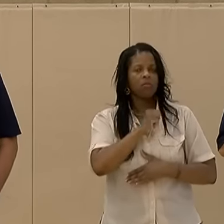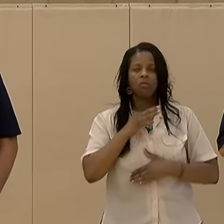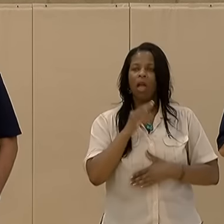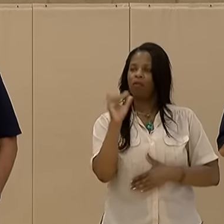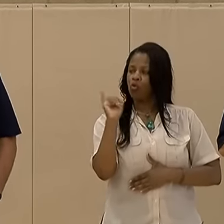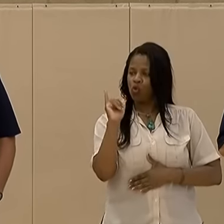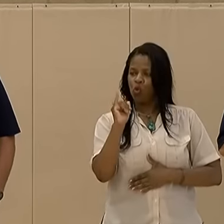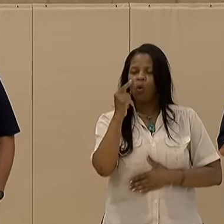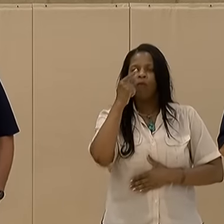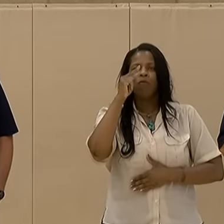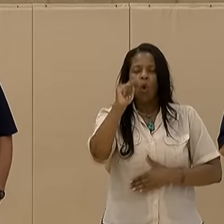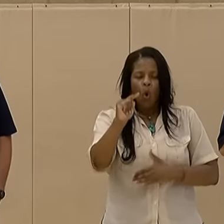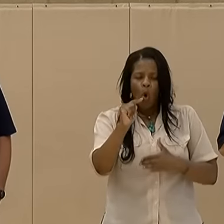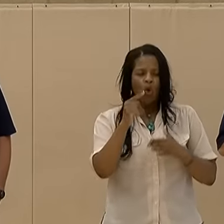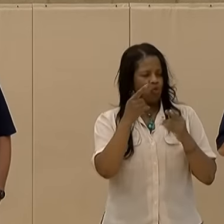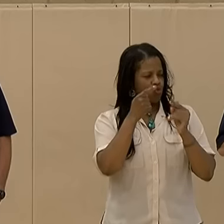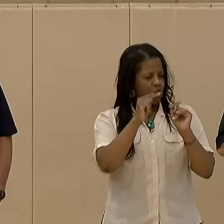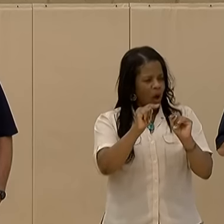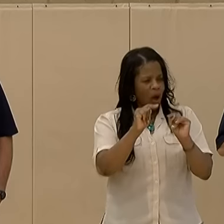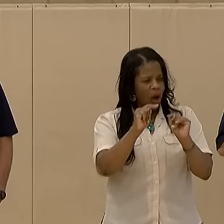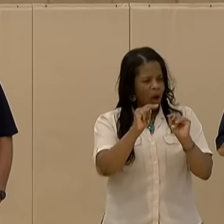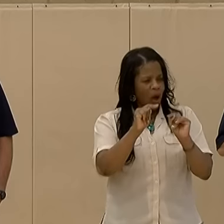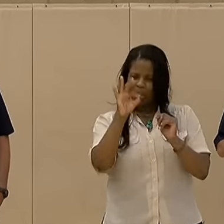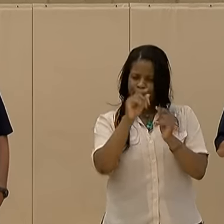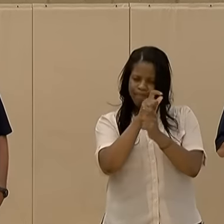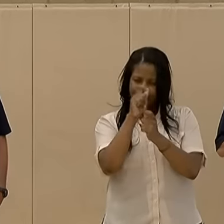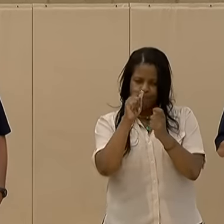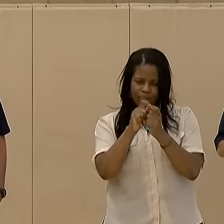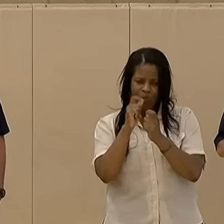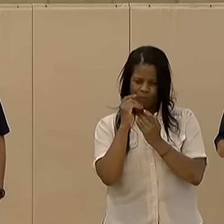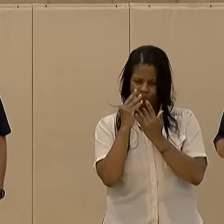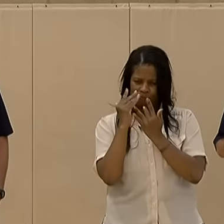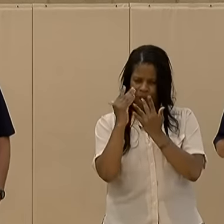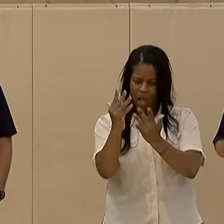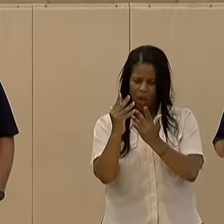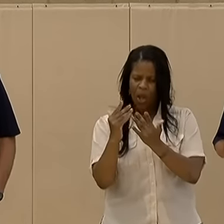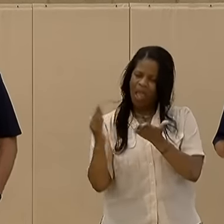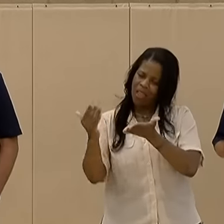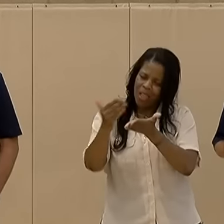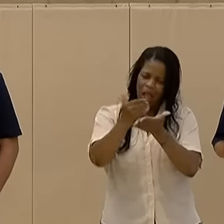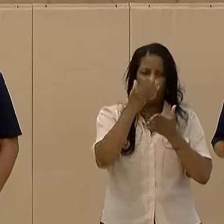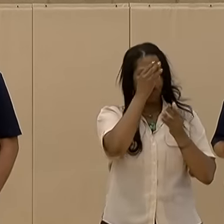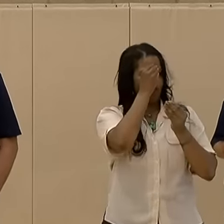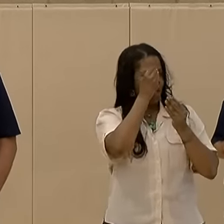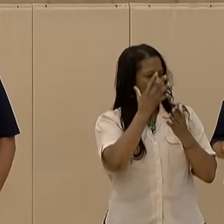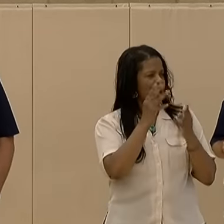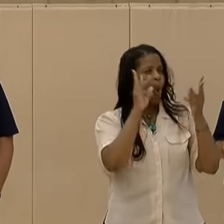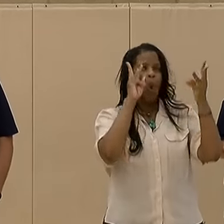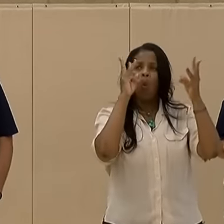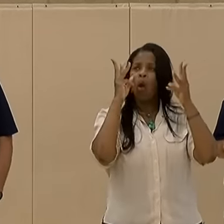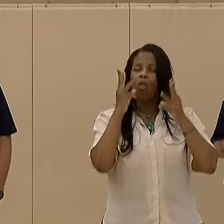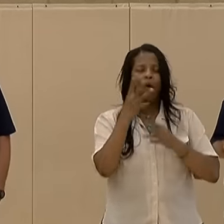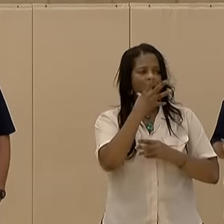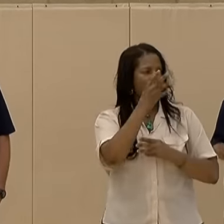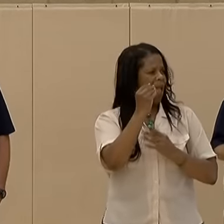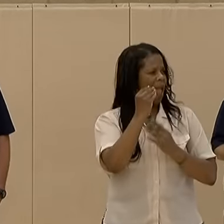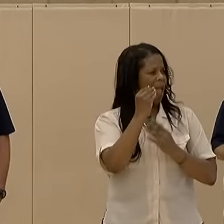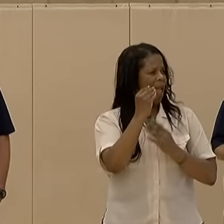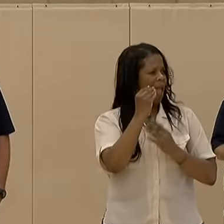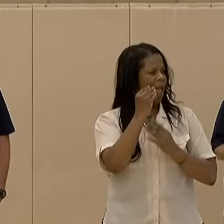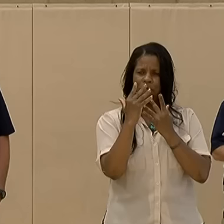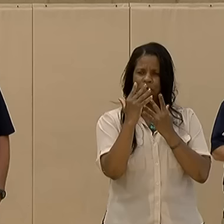with intelligence associated to the incident, as well as gathering information such as weather and fire behavior, so we